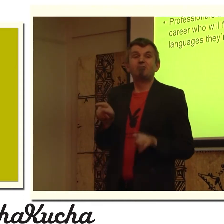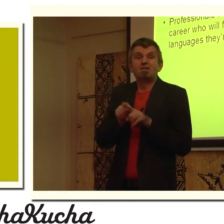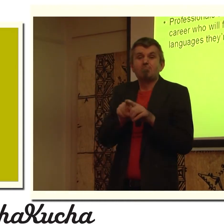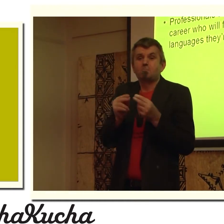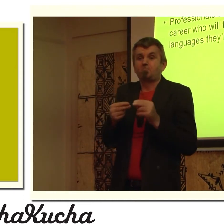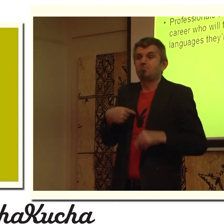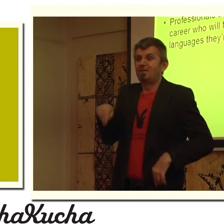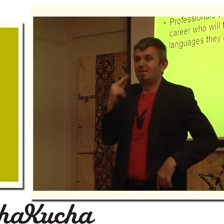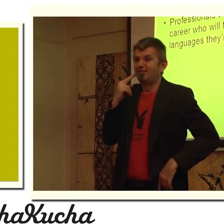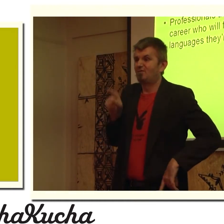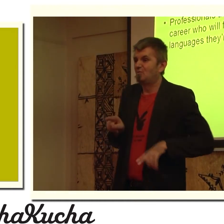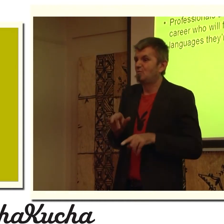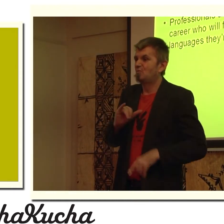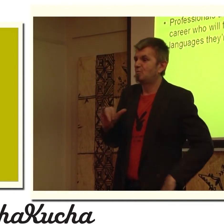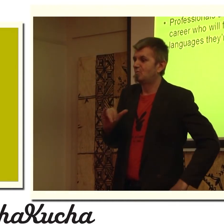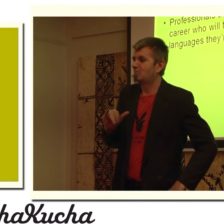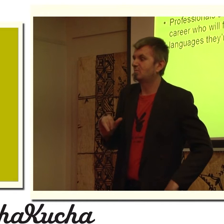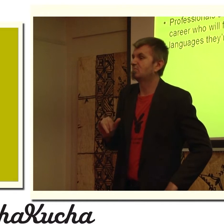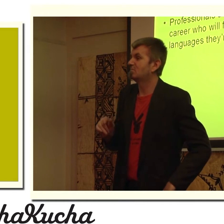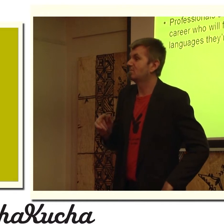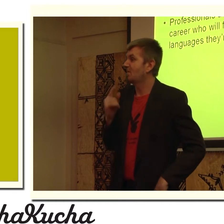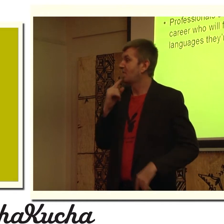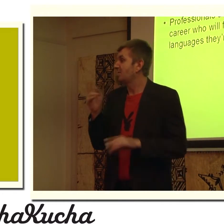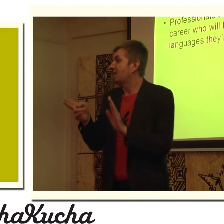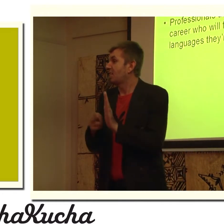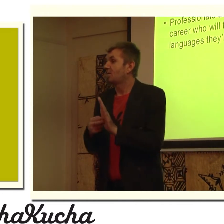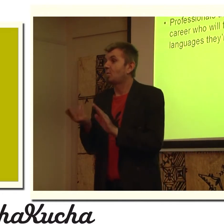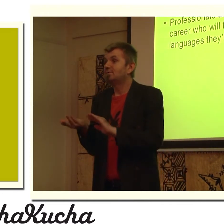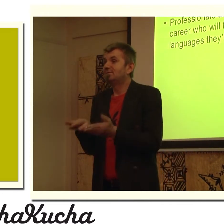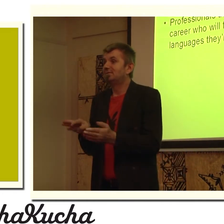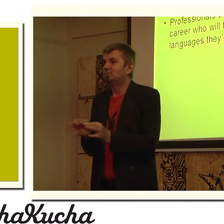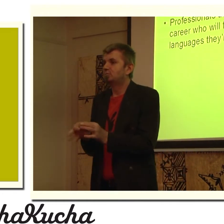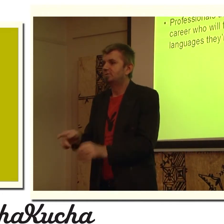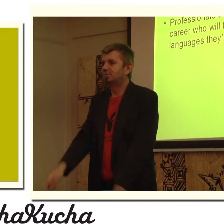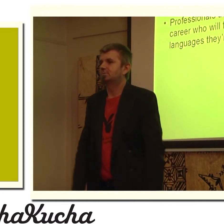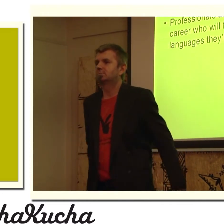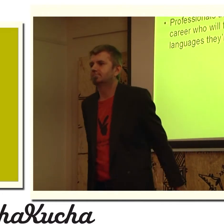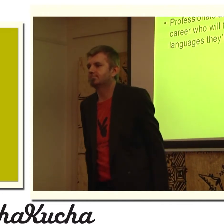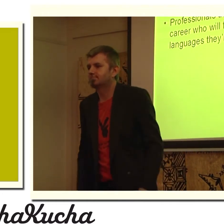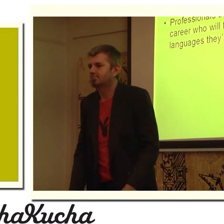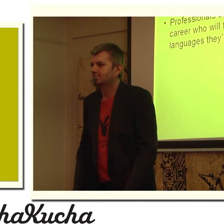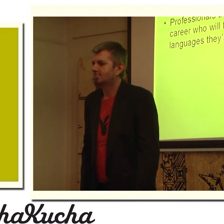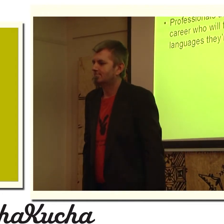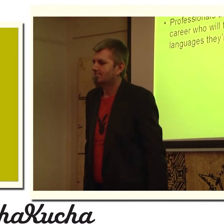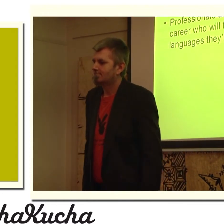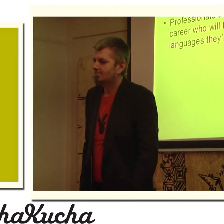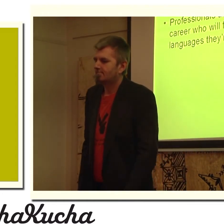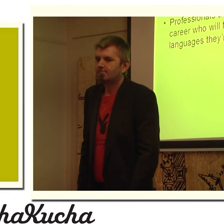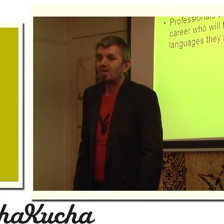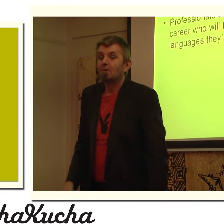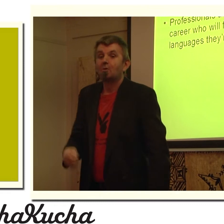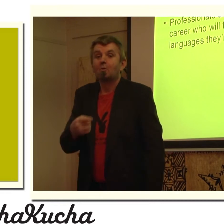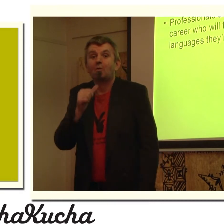cause. They have the same problem as us deaf, really. They've been called dead interpreters.